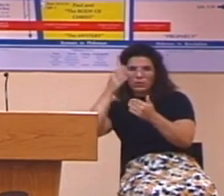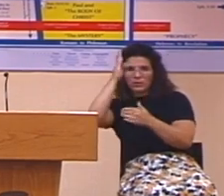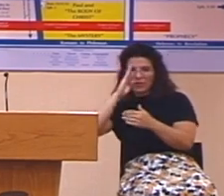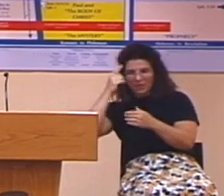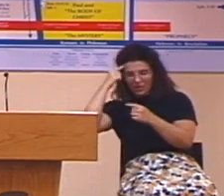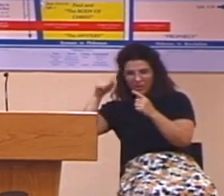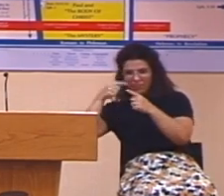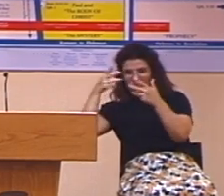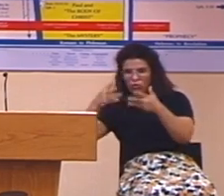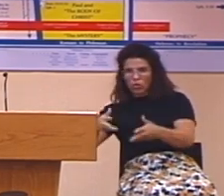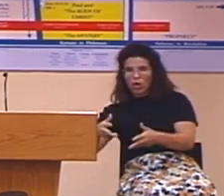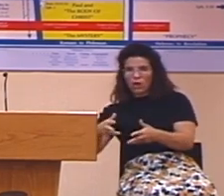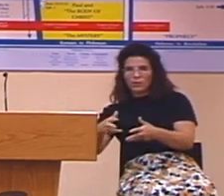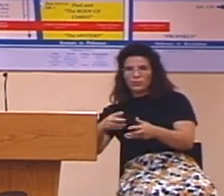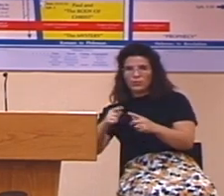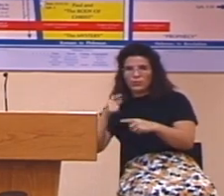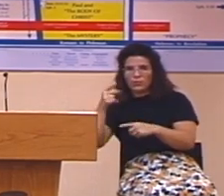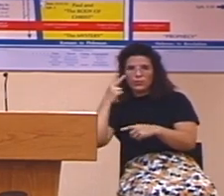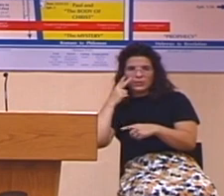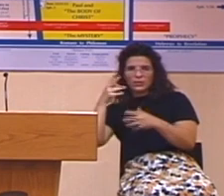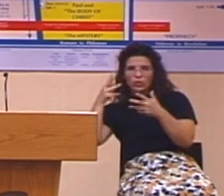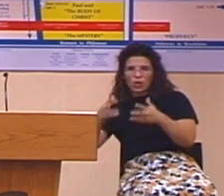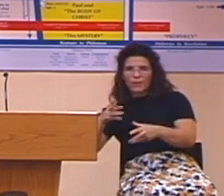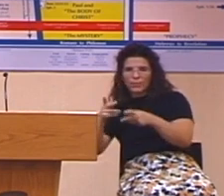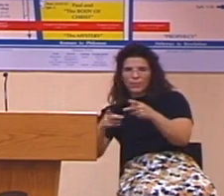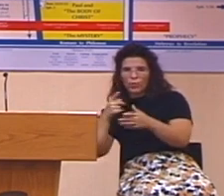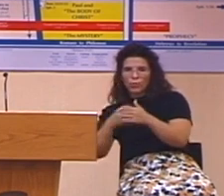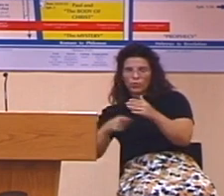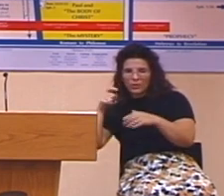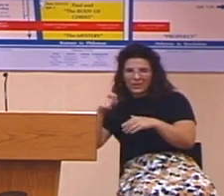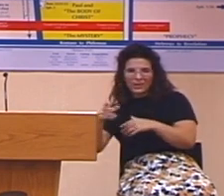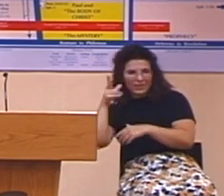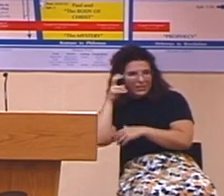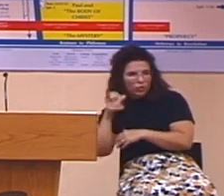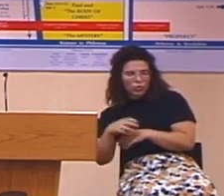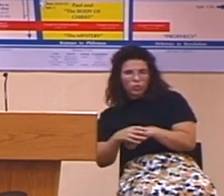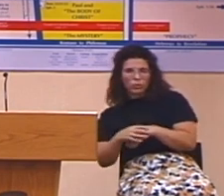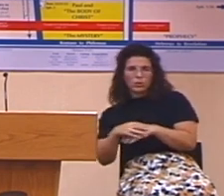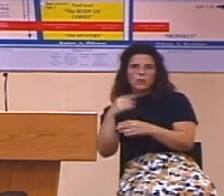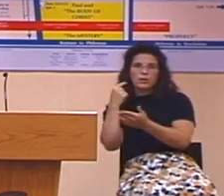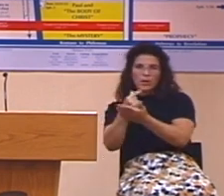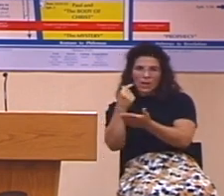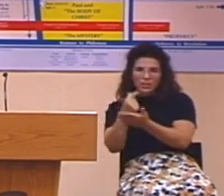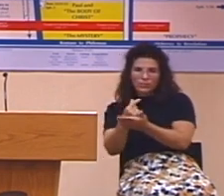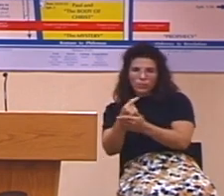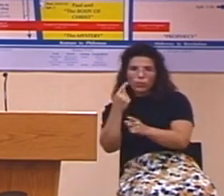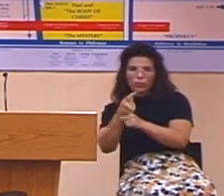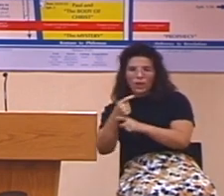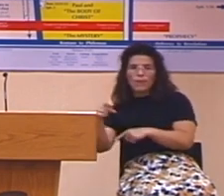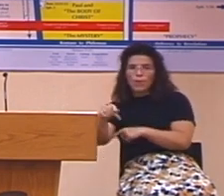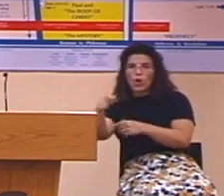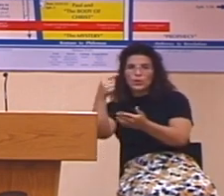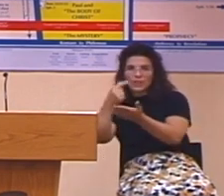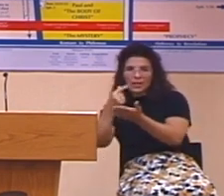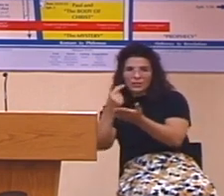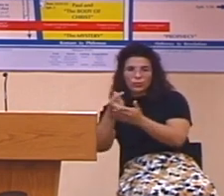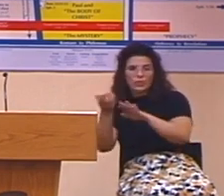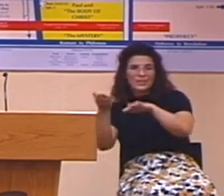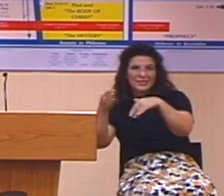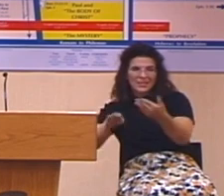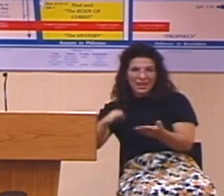the lost? When you see lost people, what do they need to hear? The gospel, Paul's gospel. Hey, he